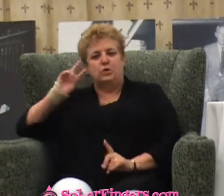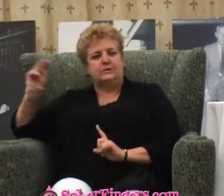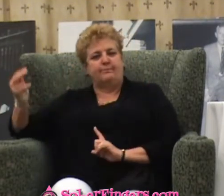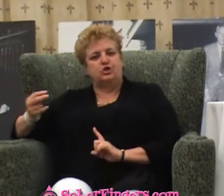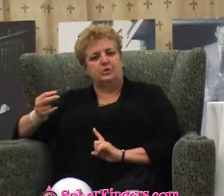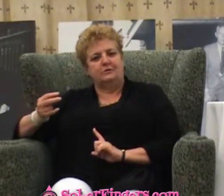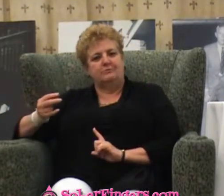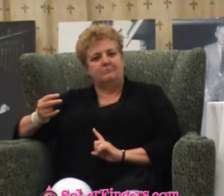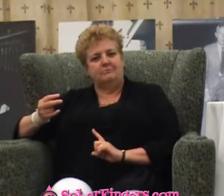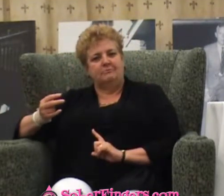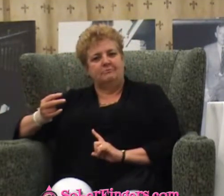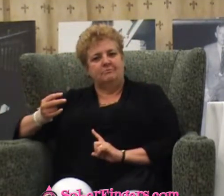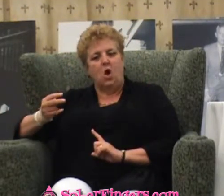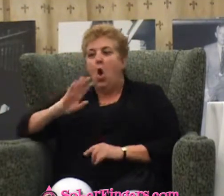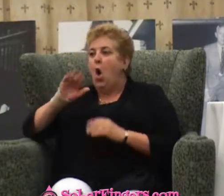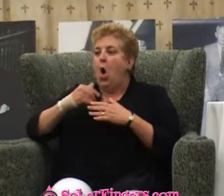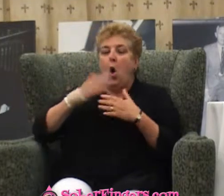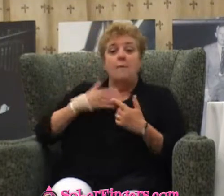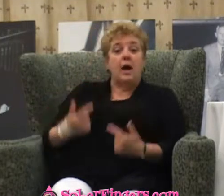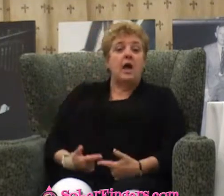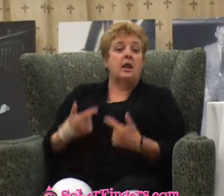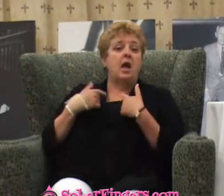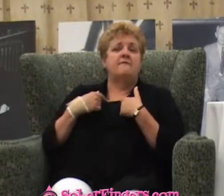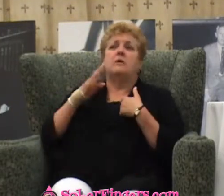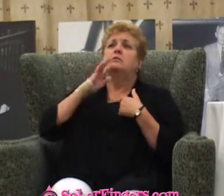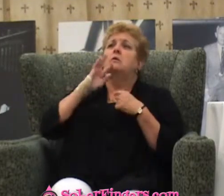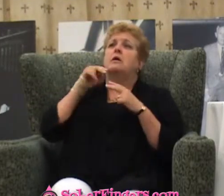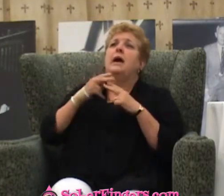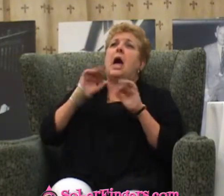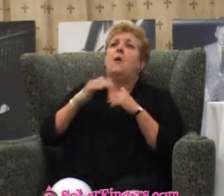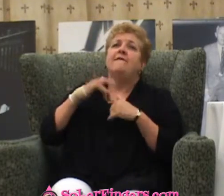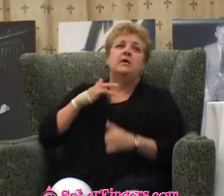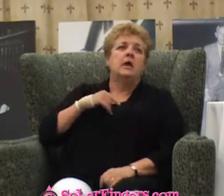everything on how I felt. I don't feel like showing up for work. I don't feel like sitting in the front.